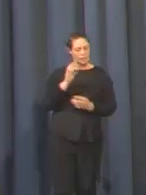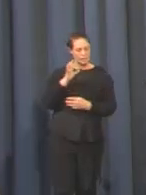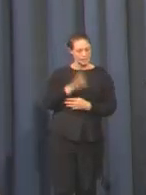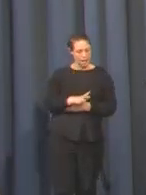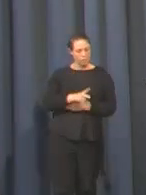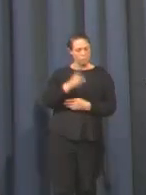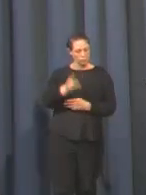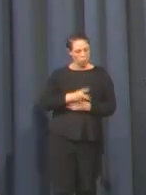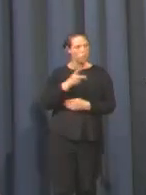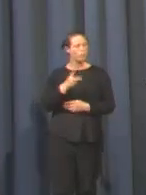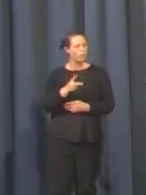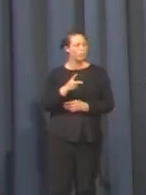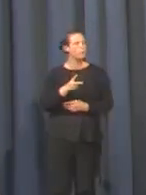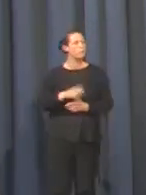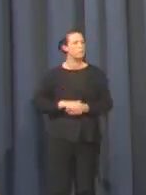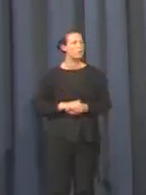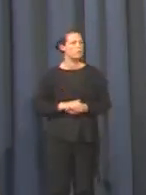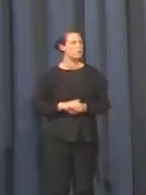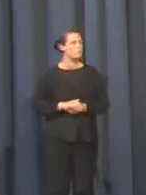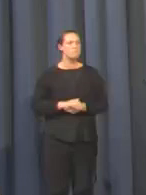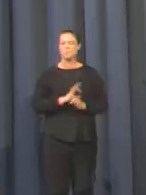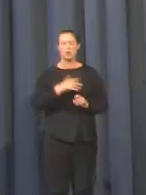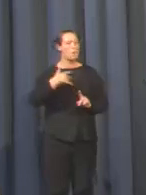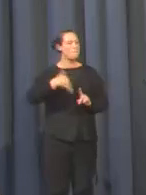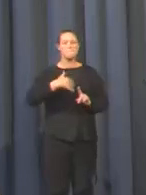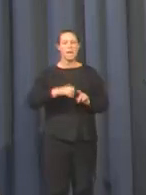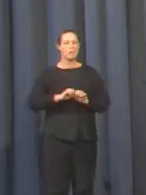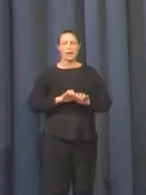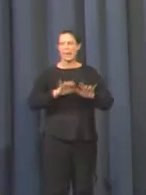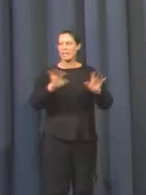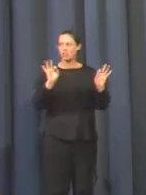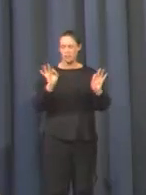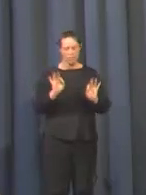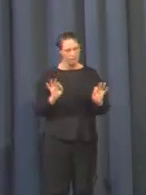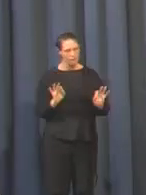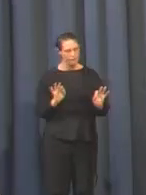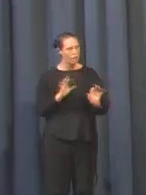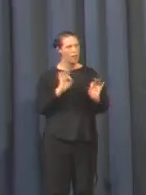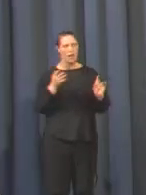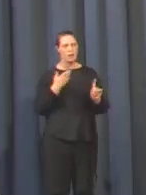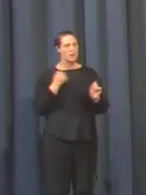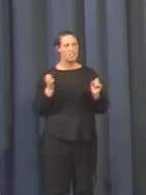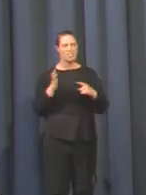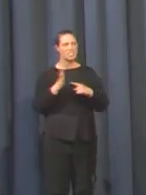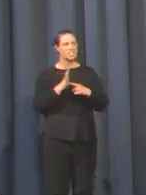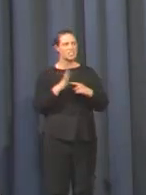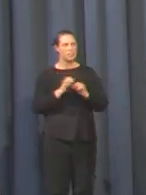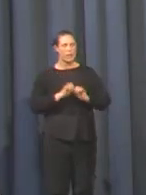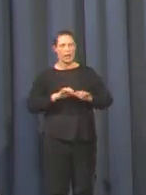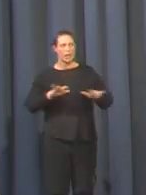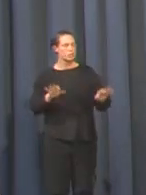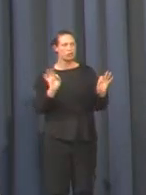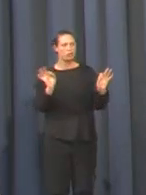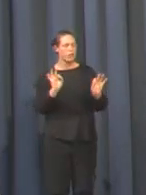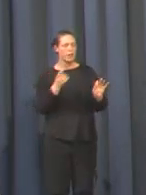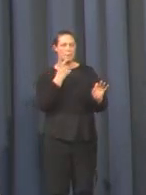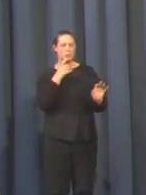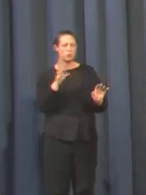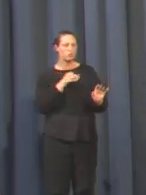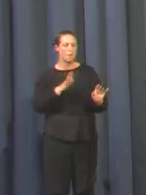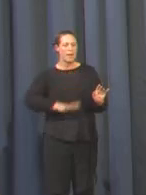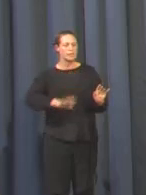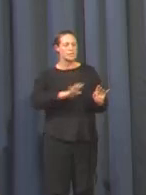is that we haven't found any background levels of leaching, we haven't found any significant levels of leaching of any metals from that